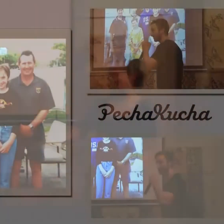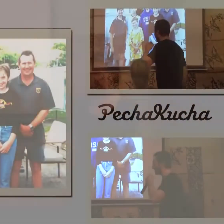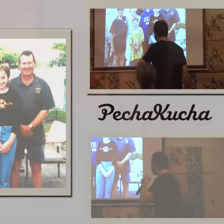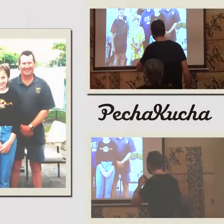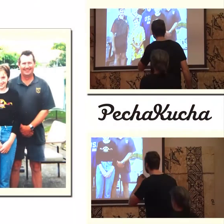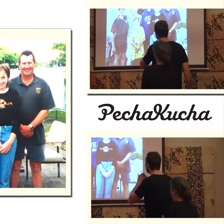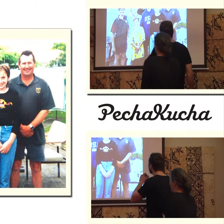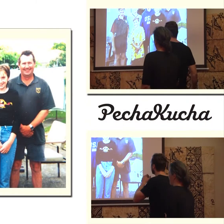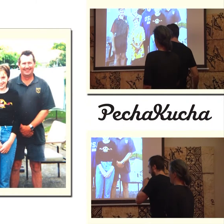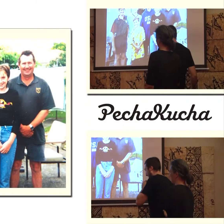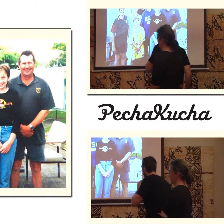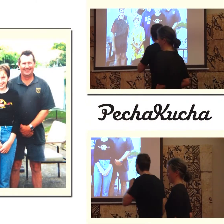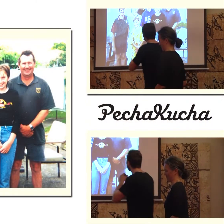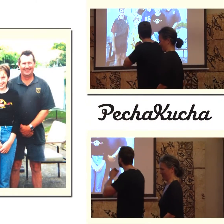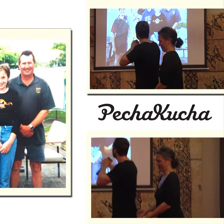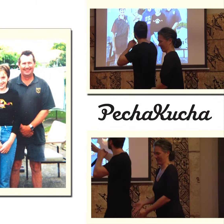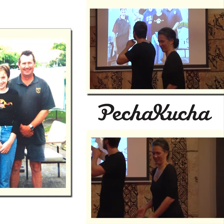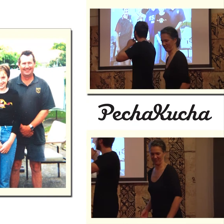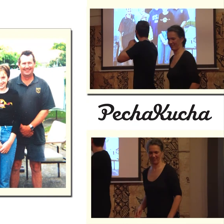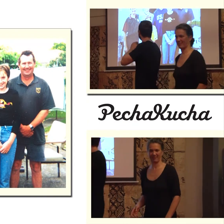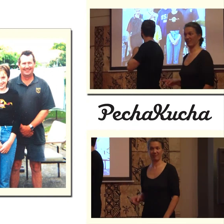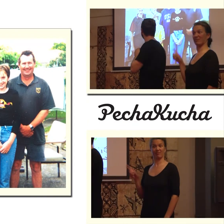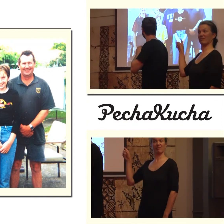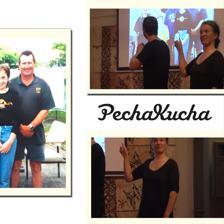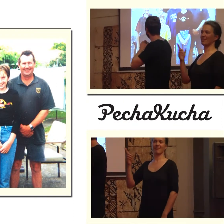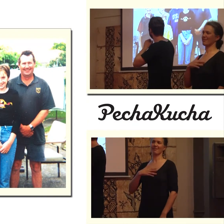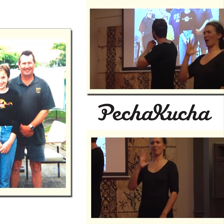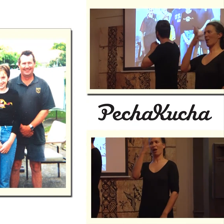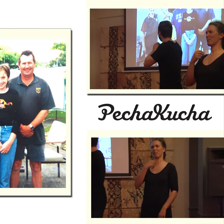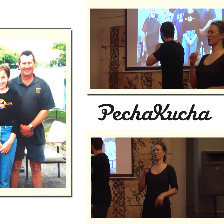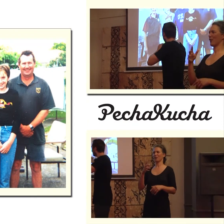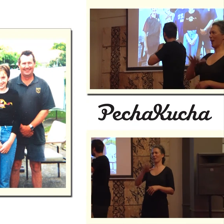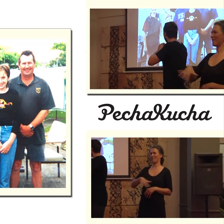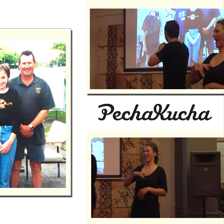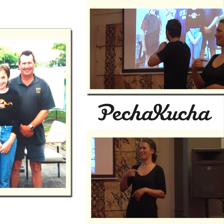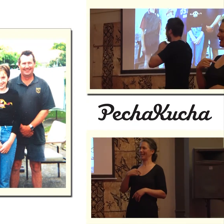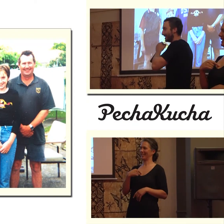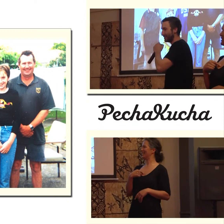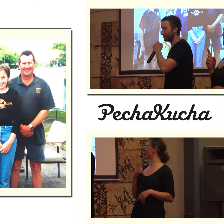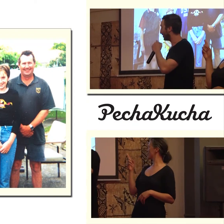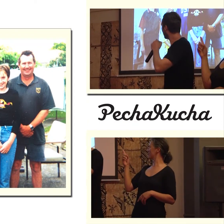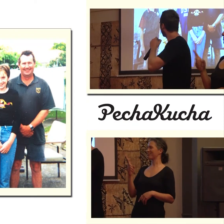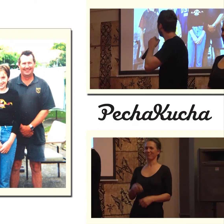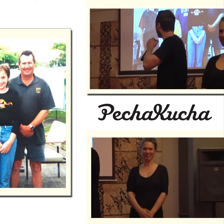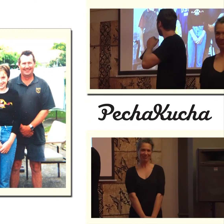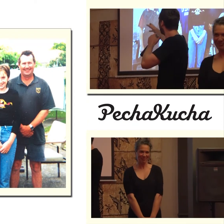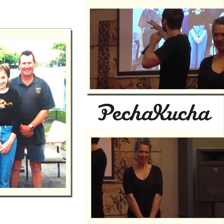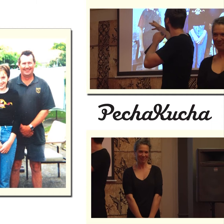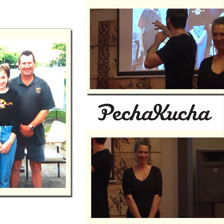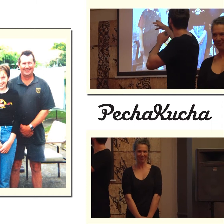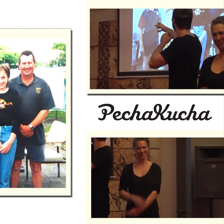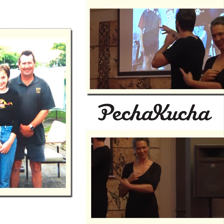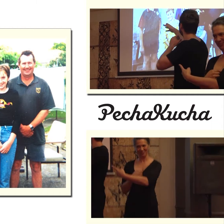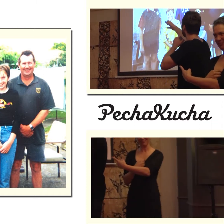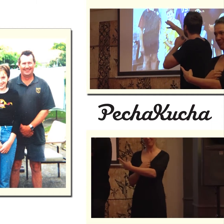Sorry, that was a bit good start. All right, so this is my beautiful family. I'm this handsome little man in the Hawaiian shirt. I've